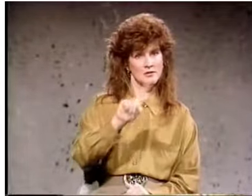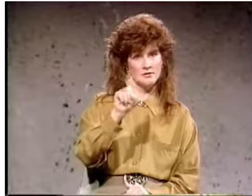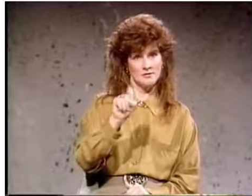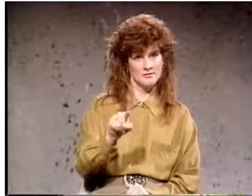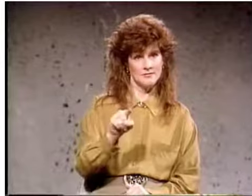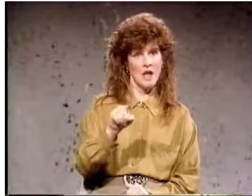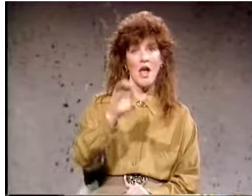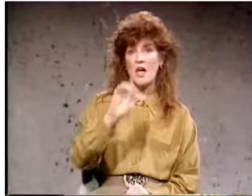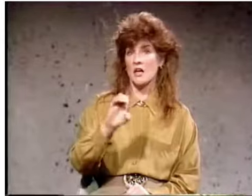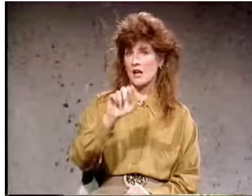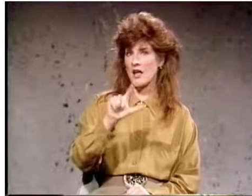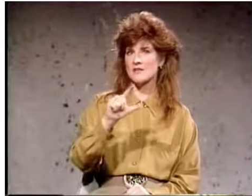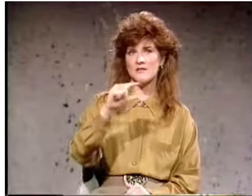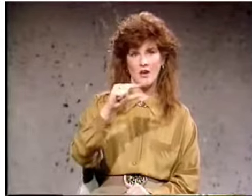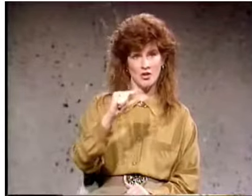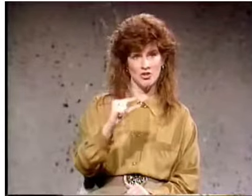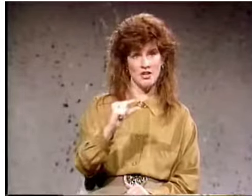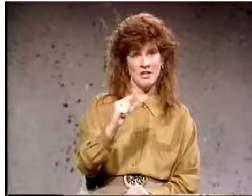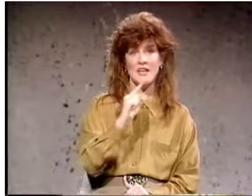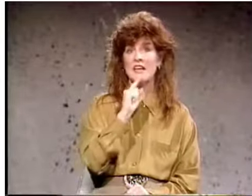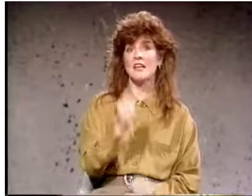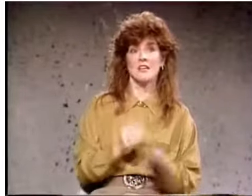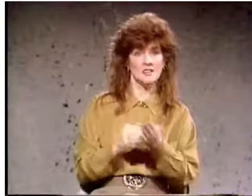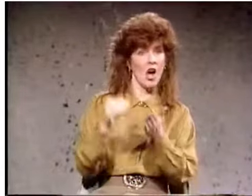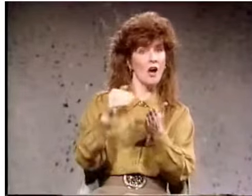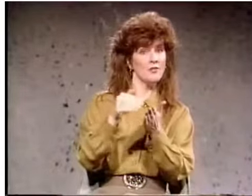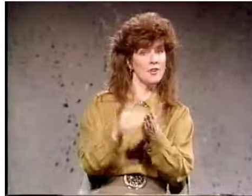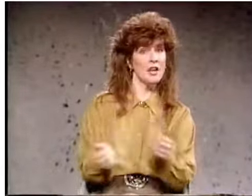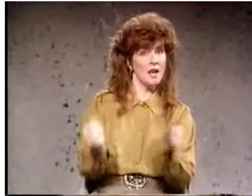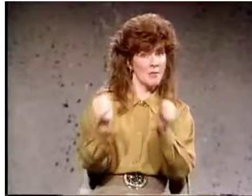With ASL, you can show the amount,